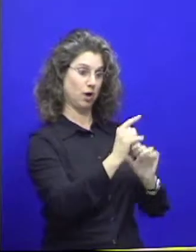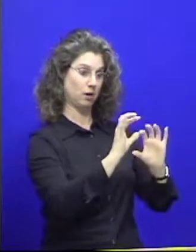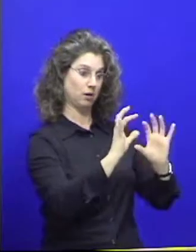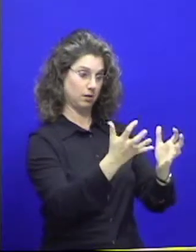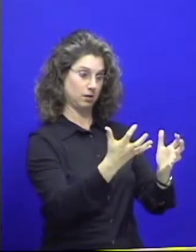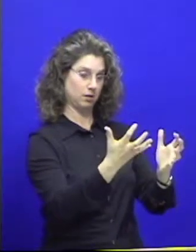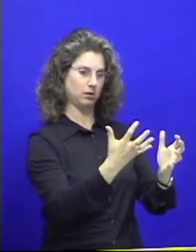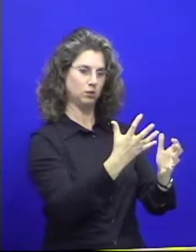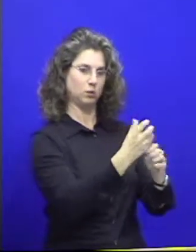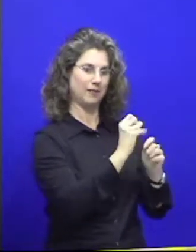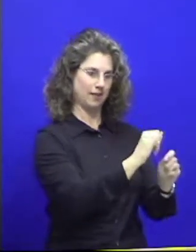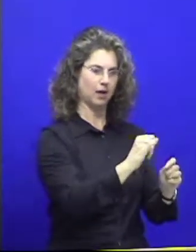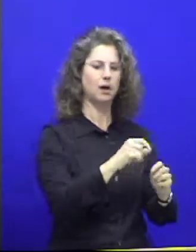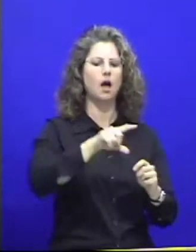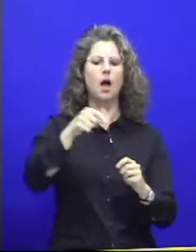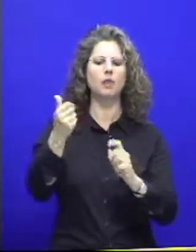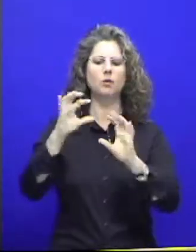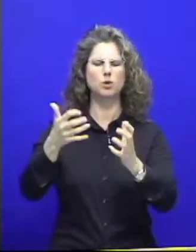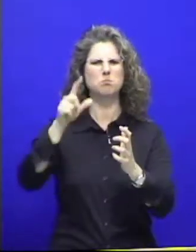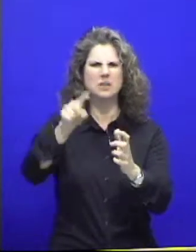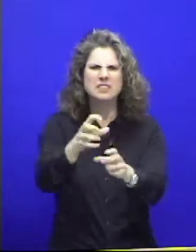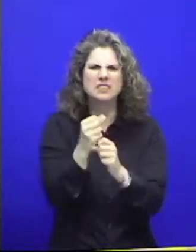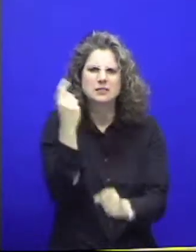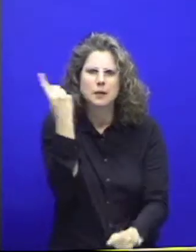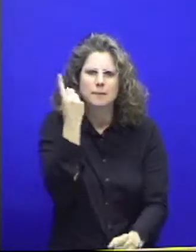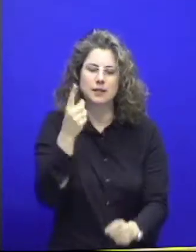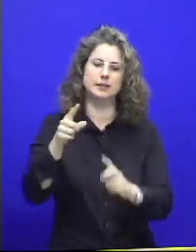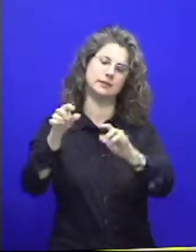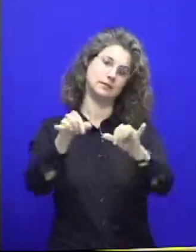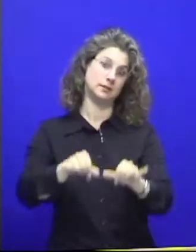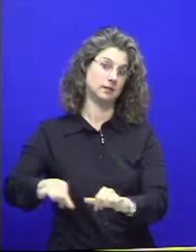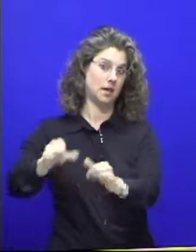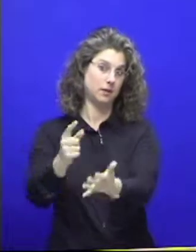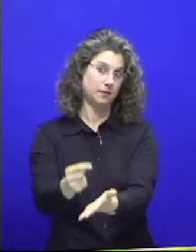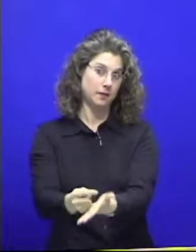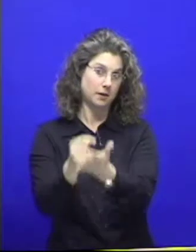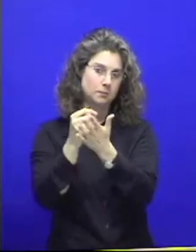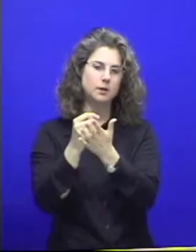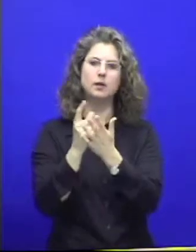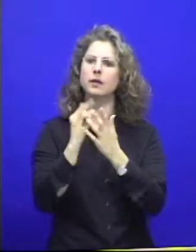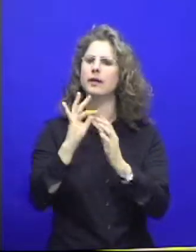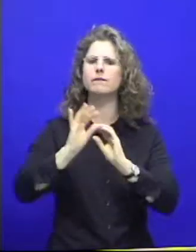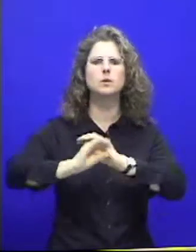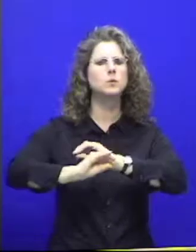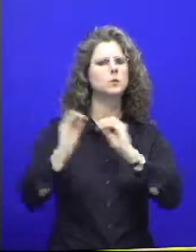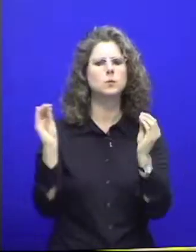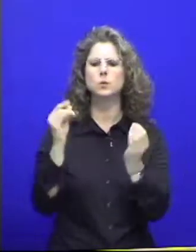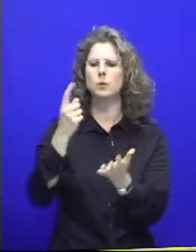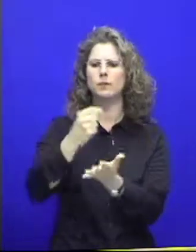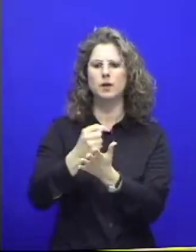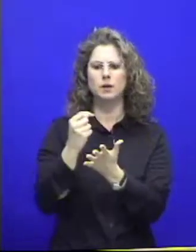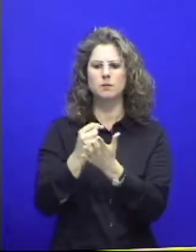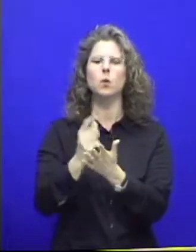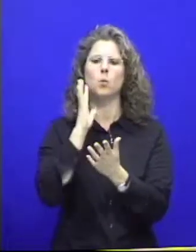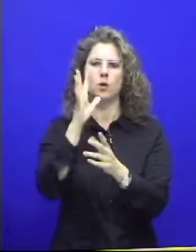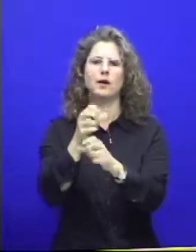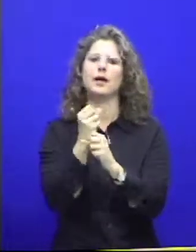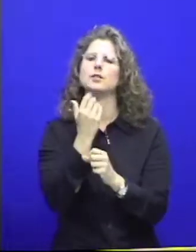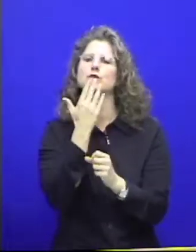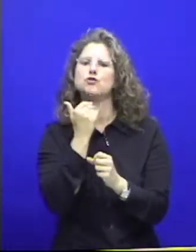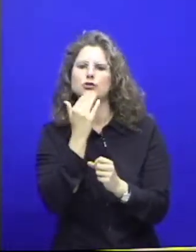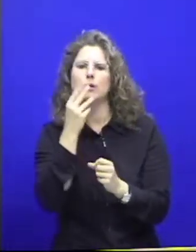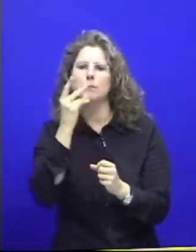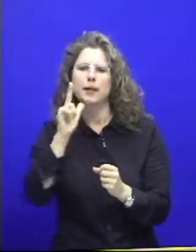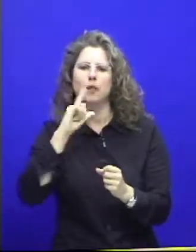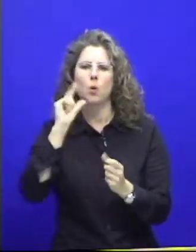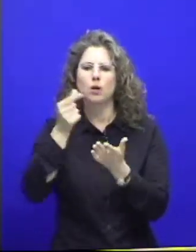other group will get standard therapy, and if no therapy is available, they will get a sugar pill or a